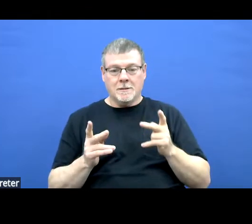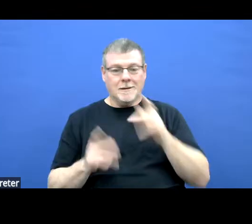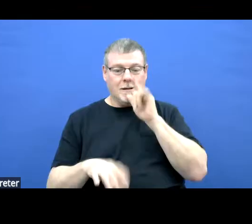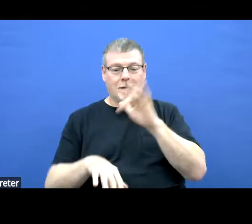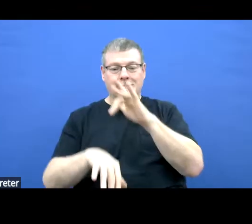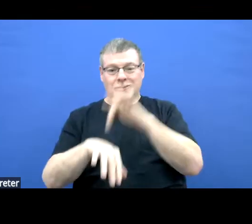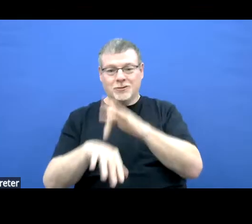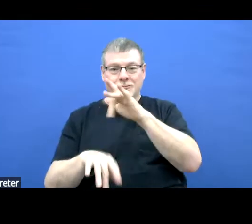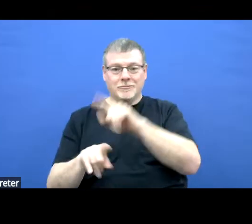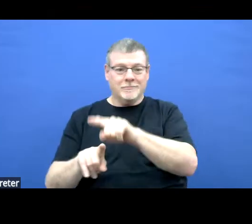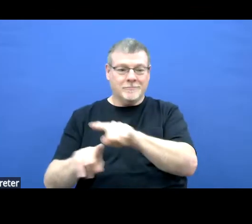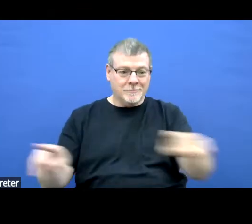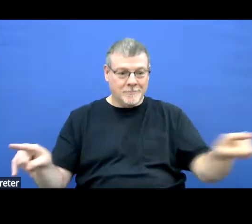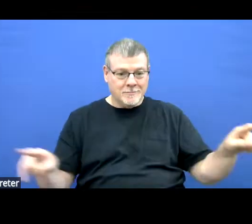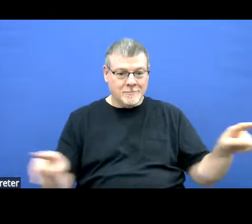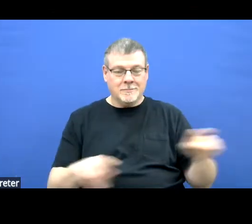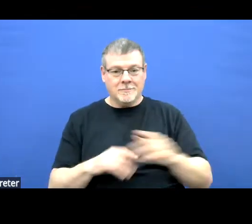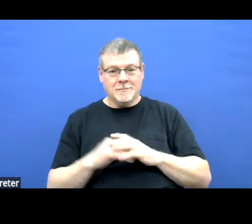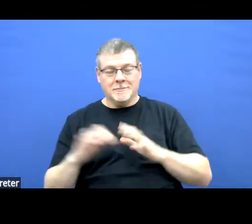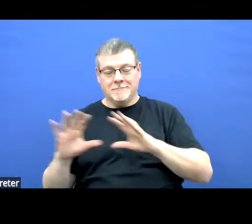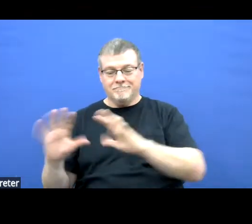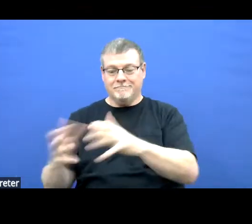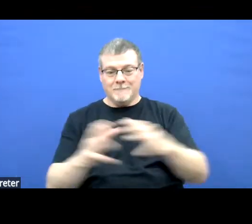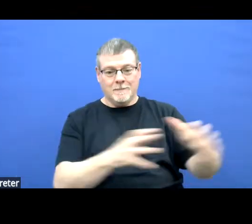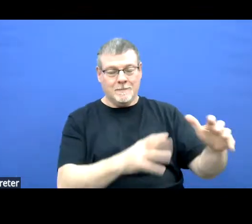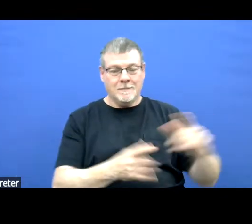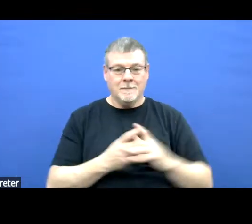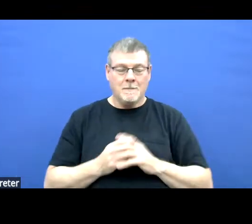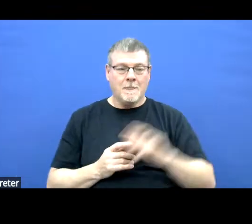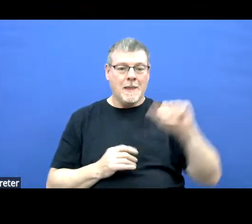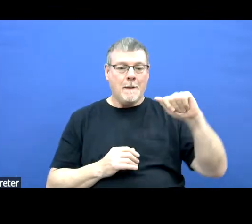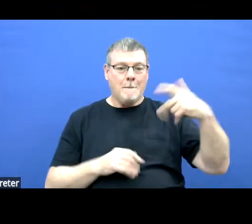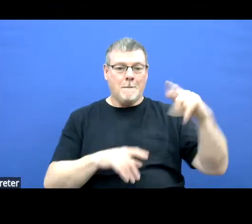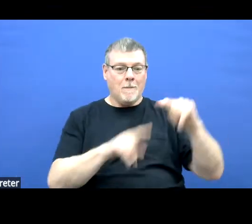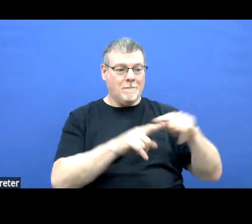the apartments to the east. So,